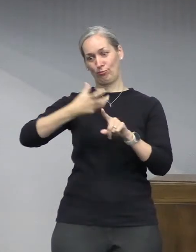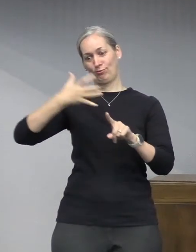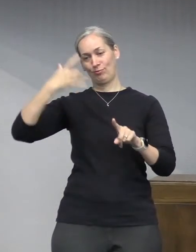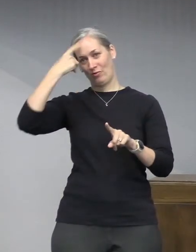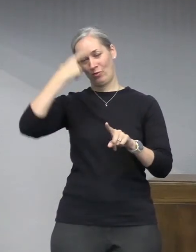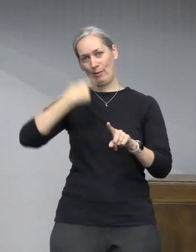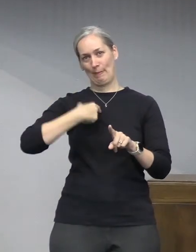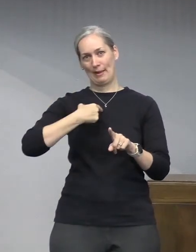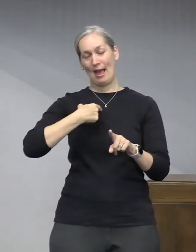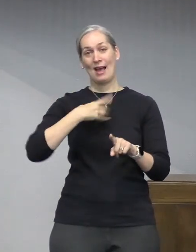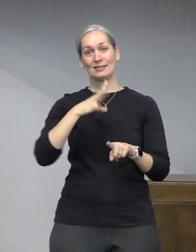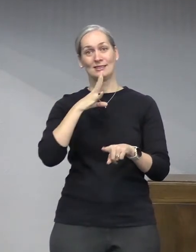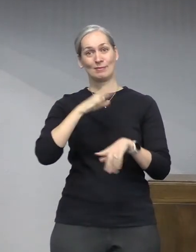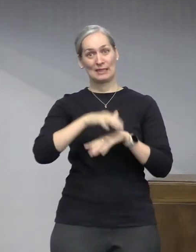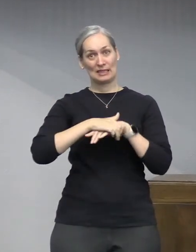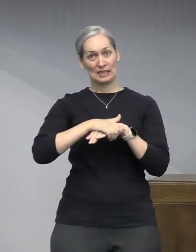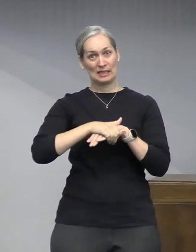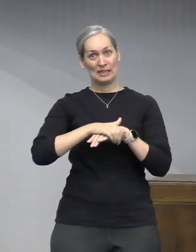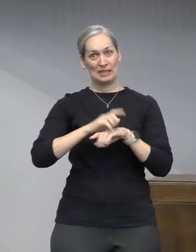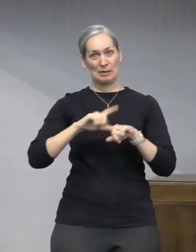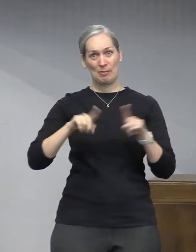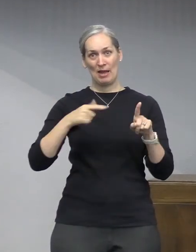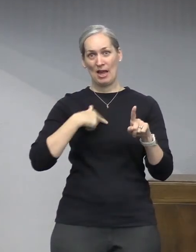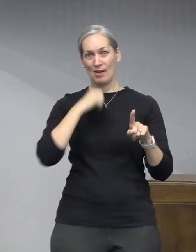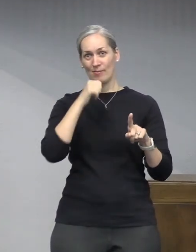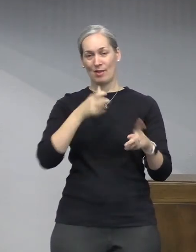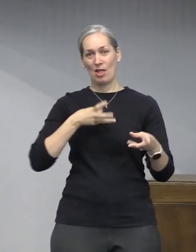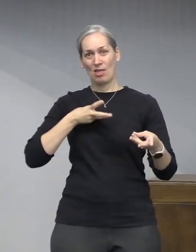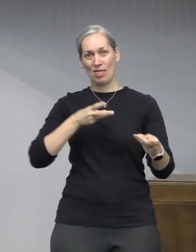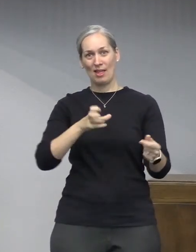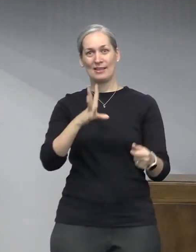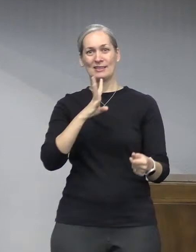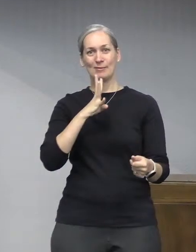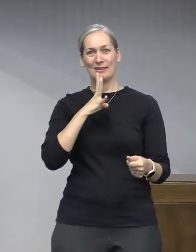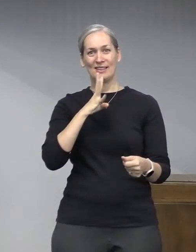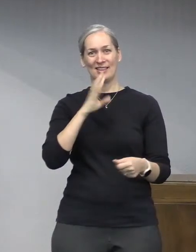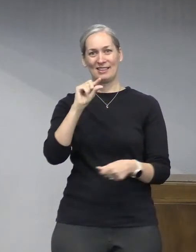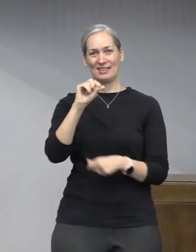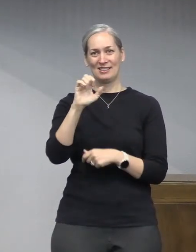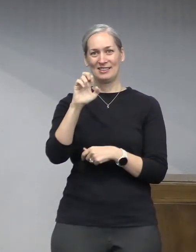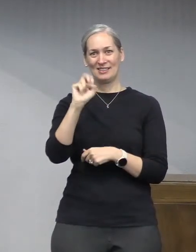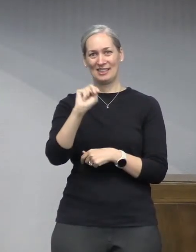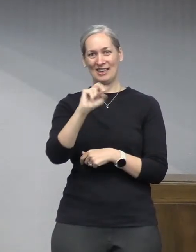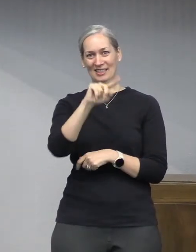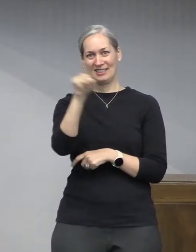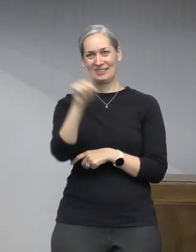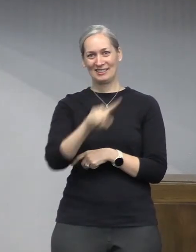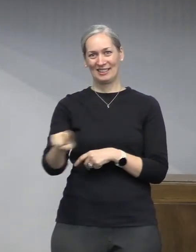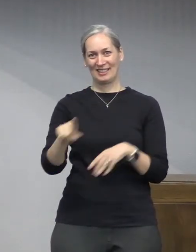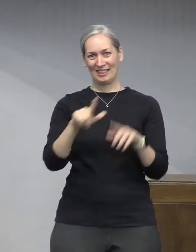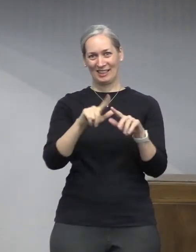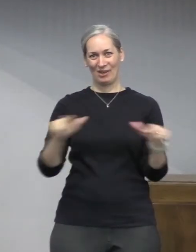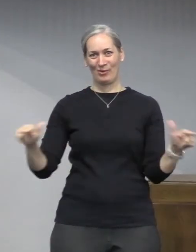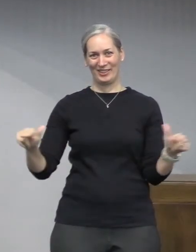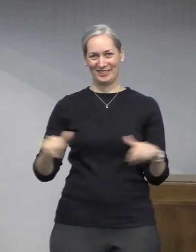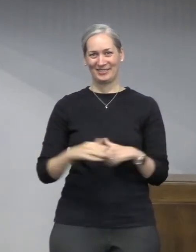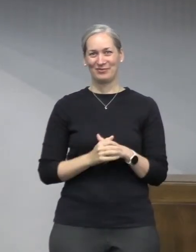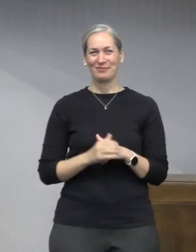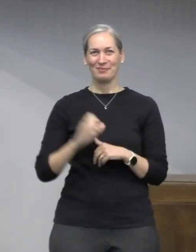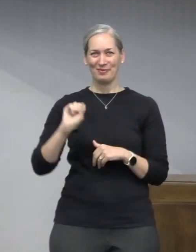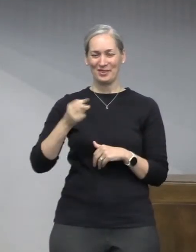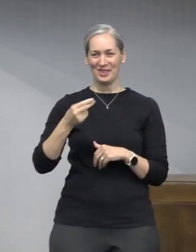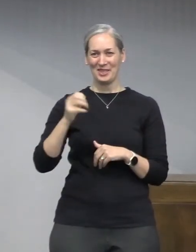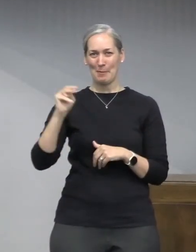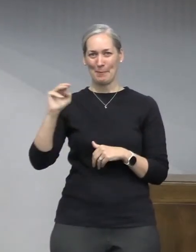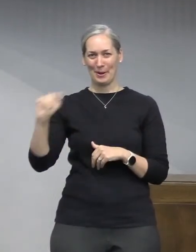English, but I'm not fluent in Gen Z English. Well, the Shema is similar in the respect that it